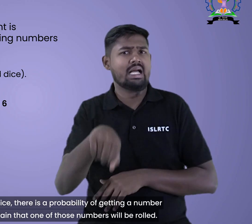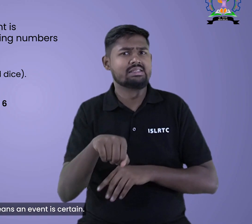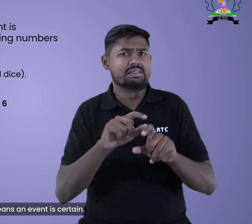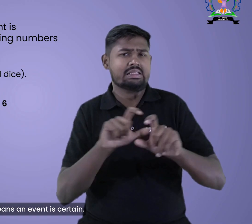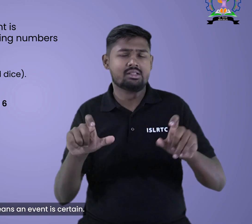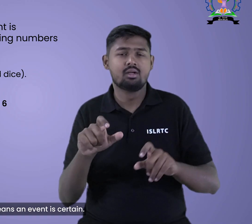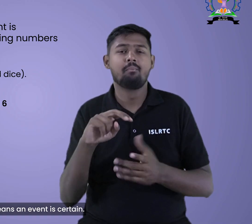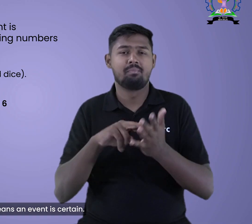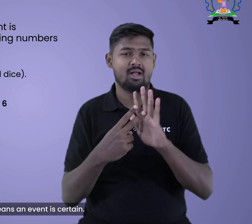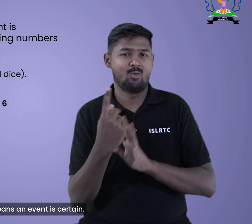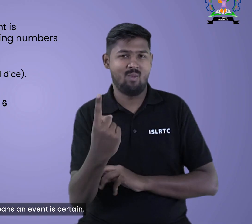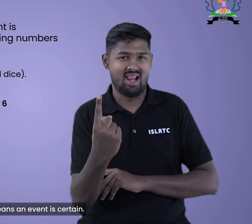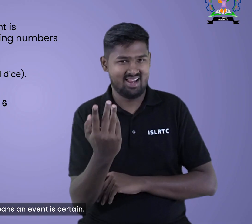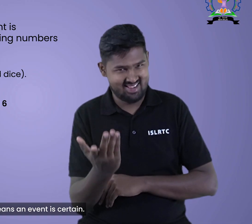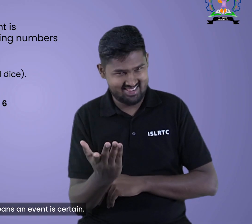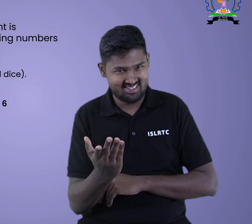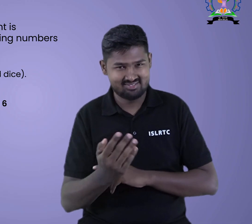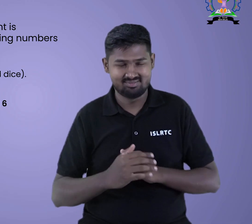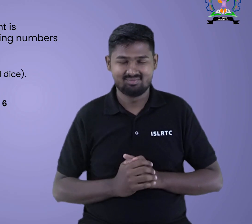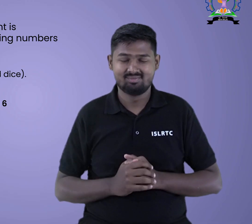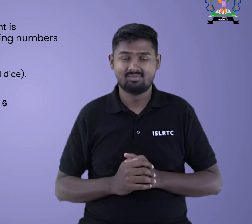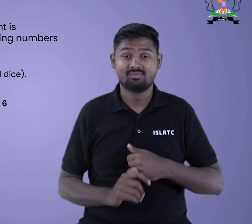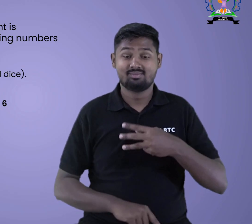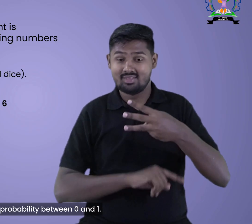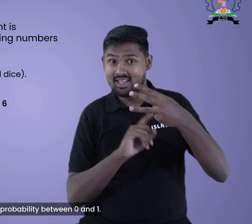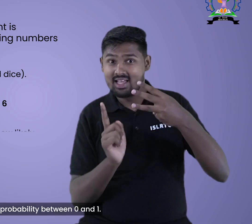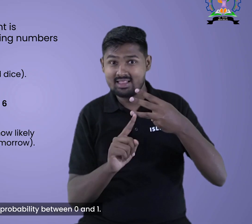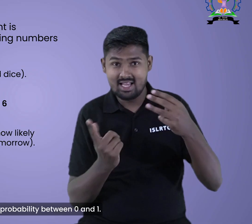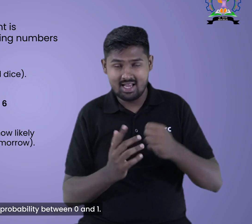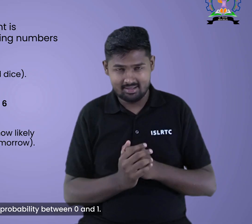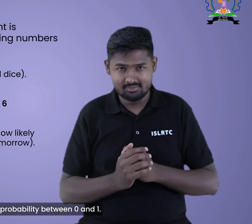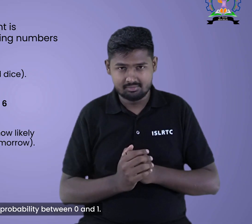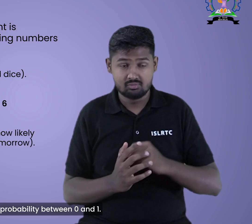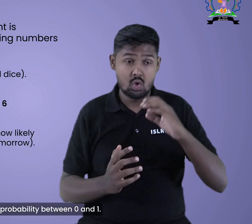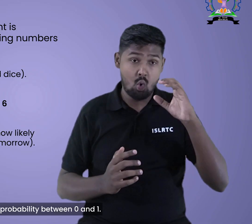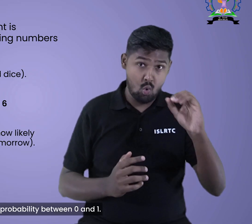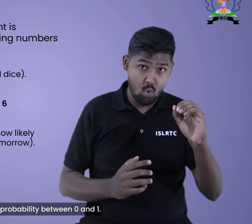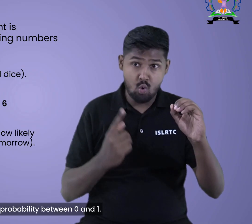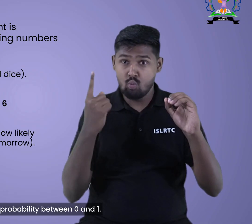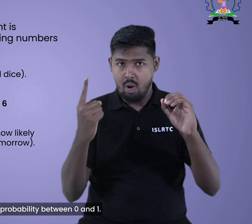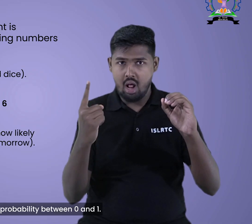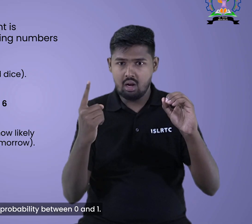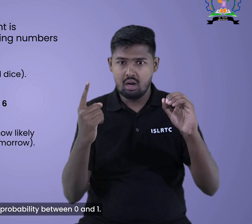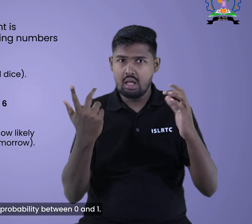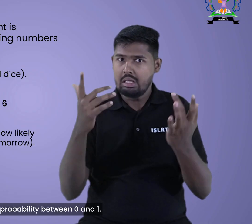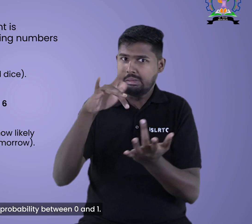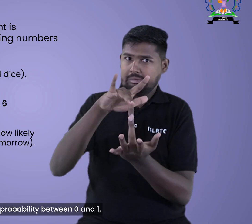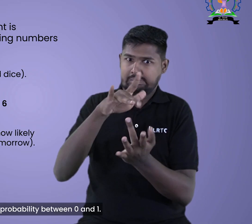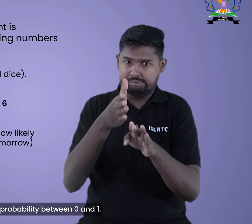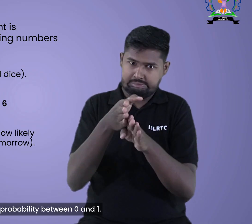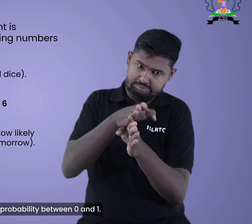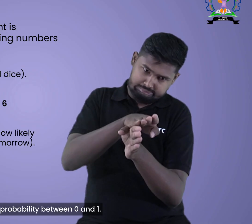So 1 means an event is certain. Third one, a probability between 0 and 1.